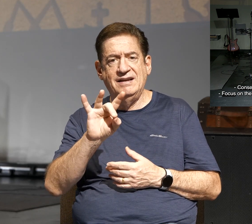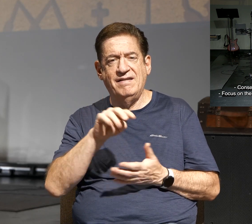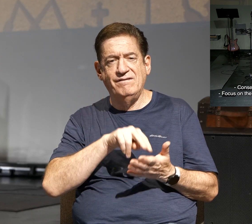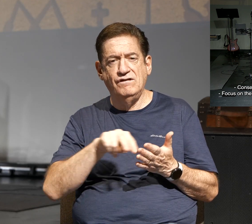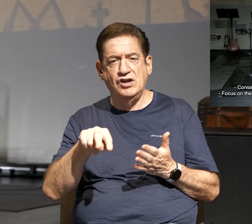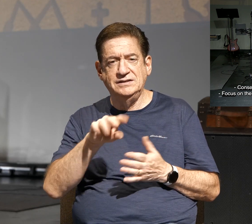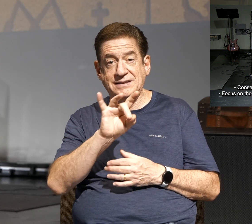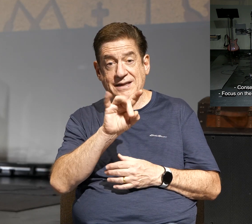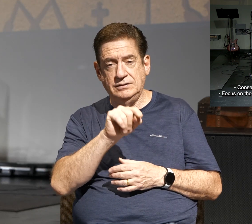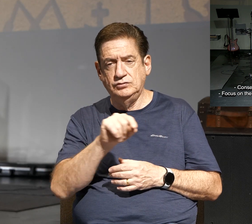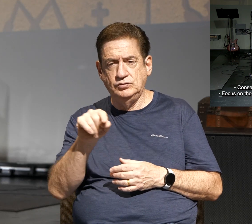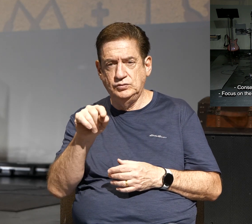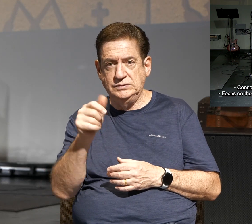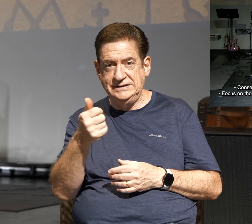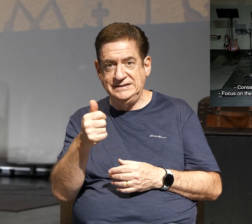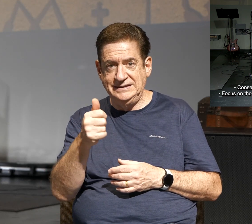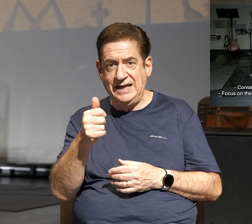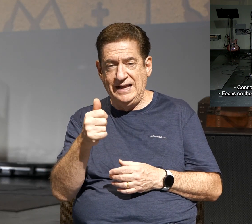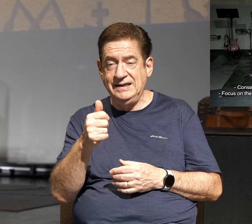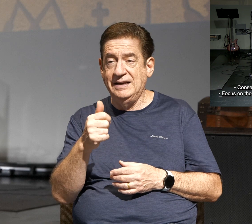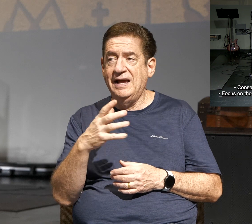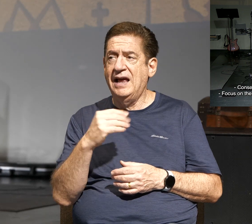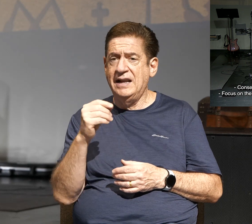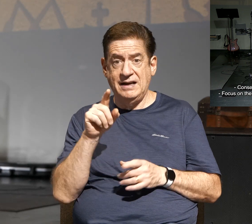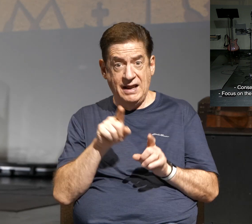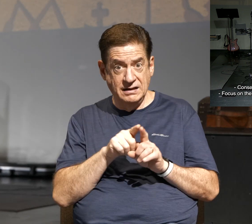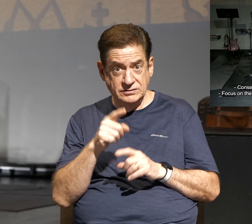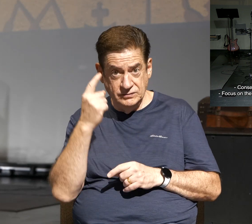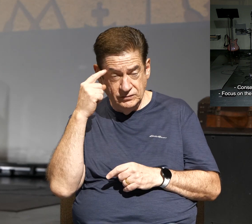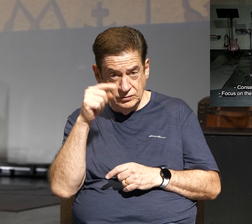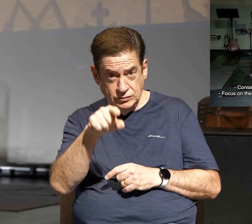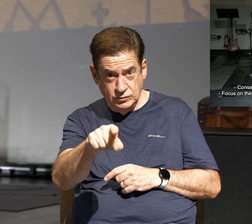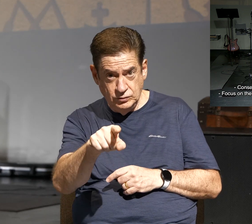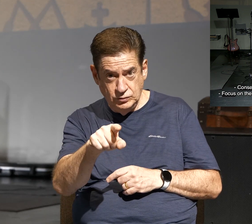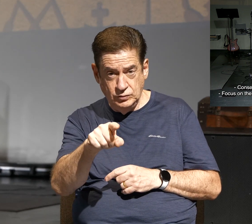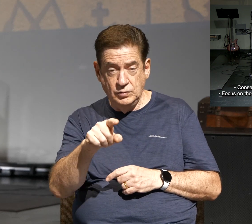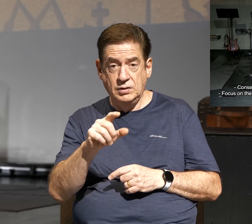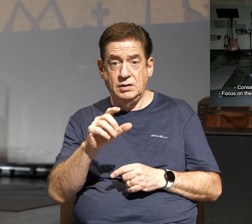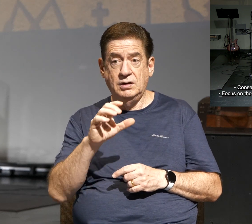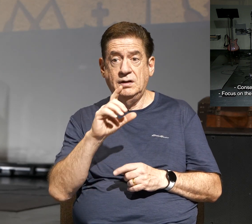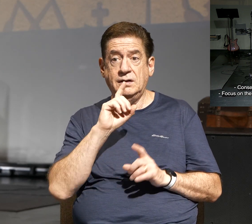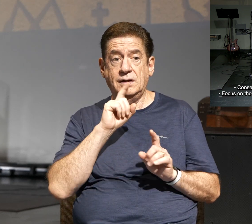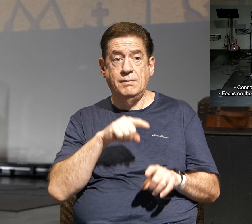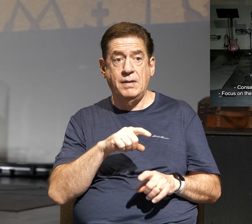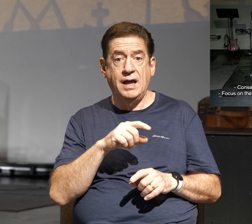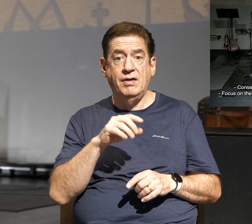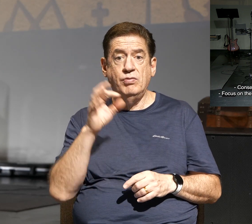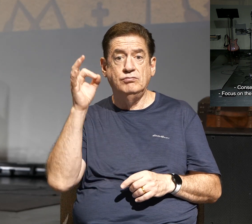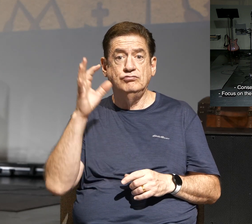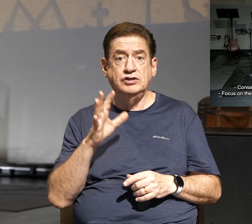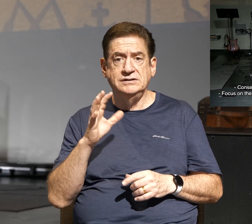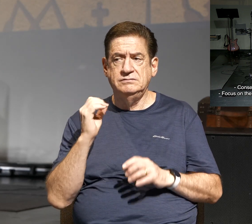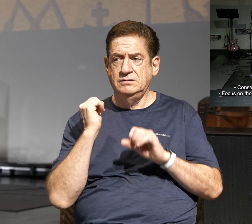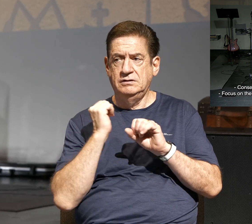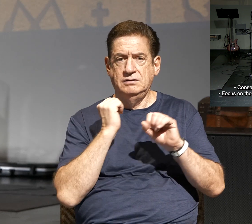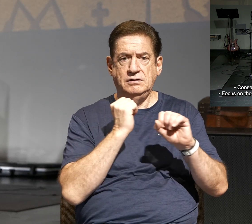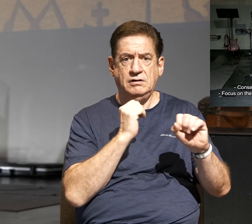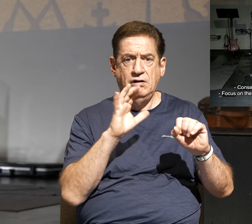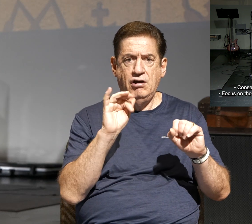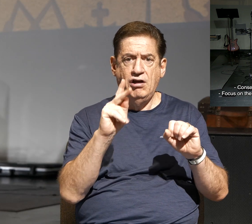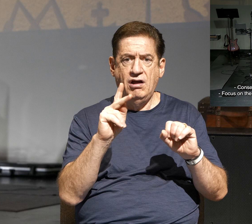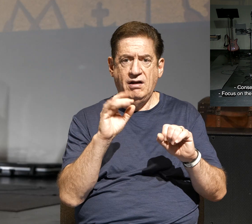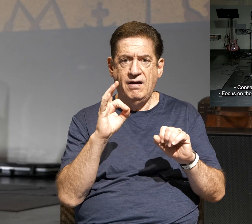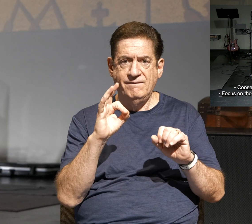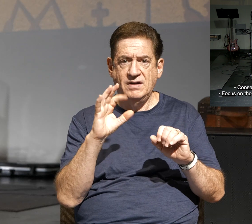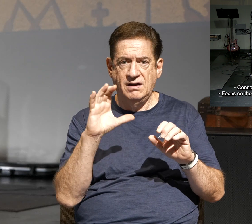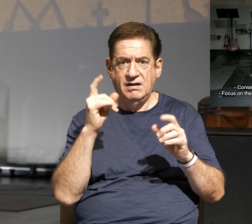verse 8 to verse 10. And as for you, command the priest who bear the Ark of the Covenant, when you come to the brink of the